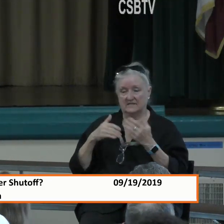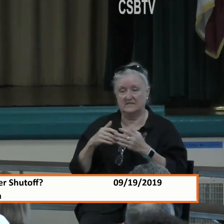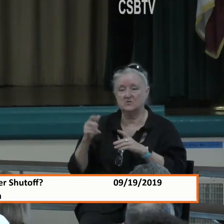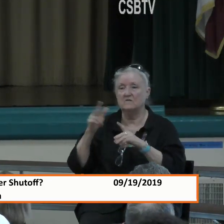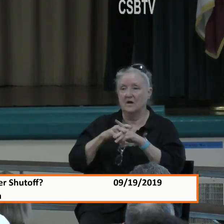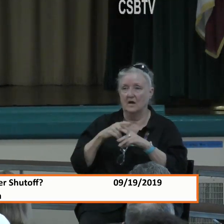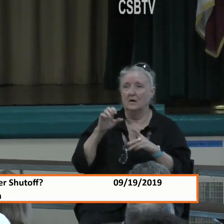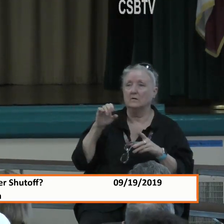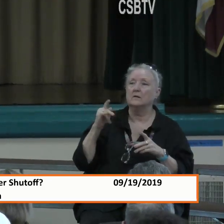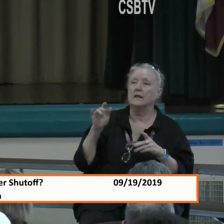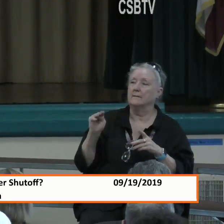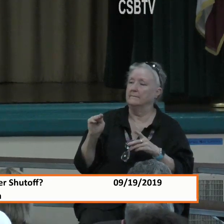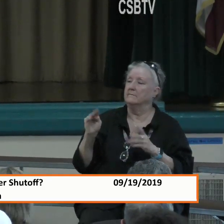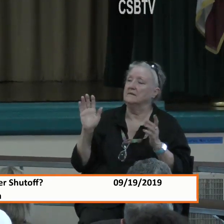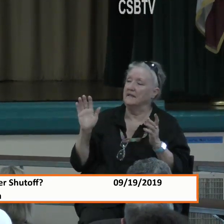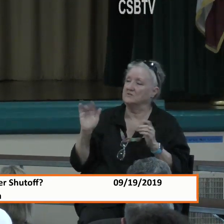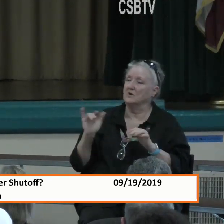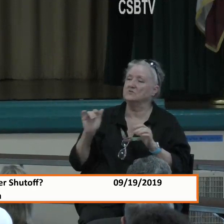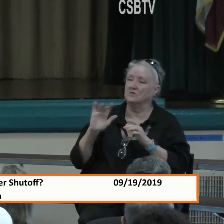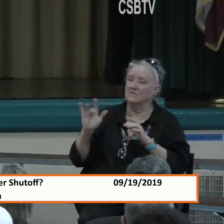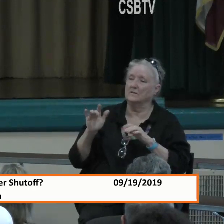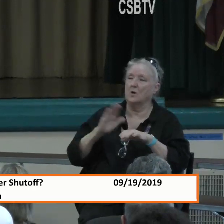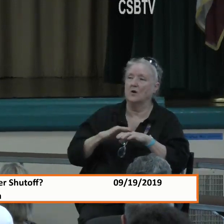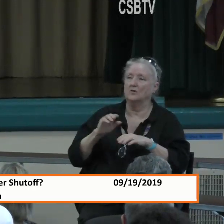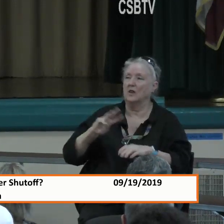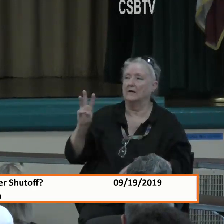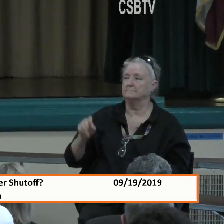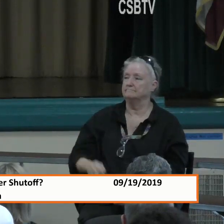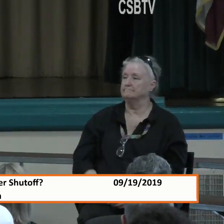claim, and that's also available online.